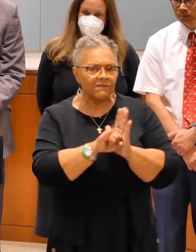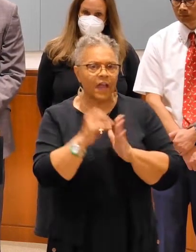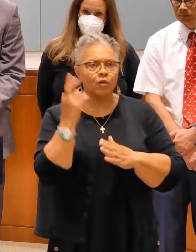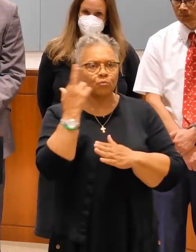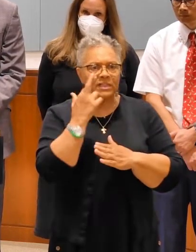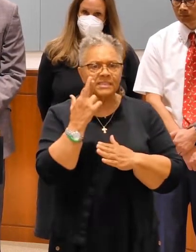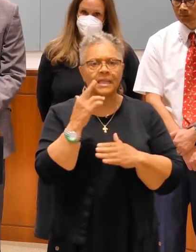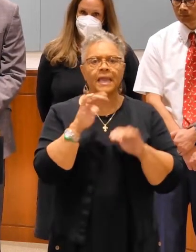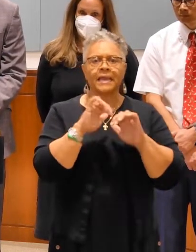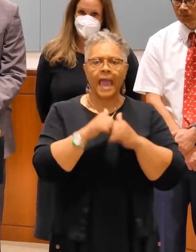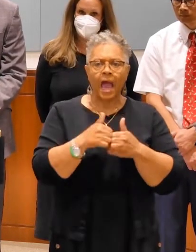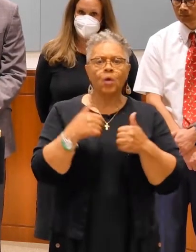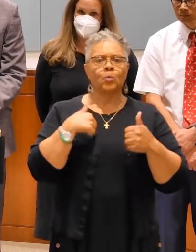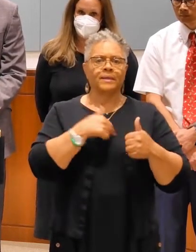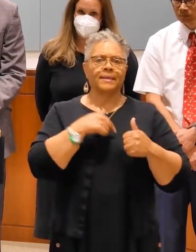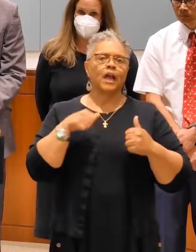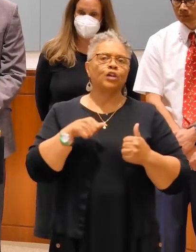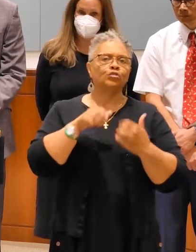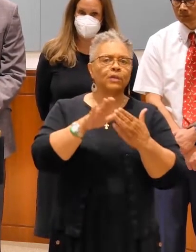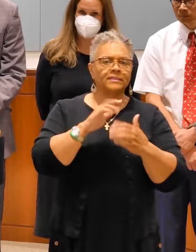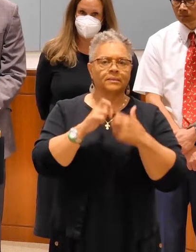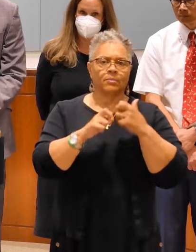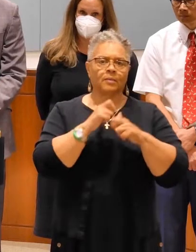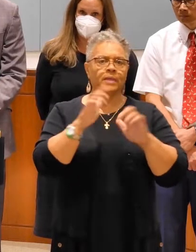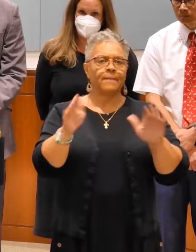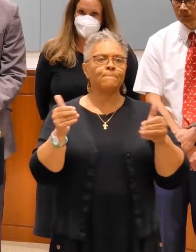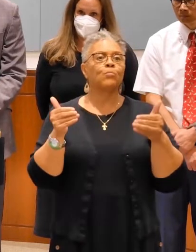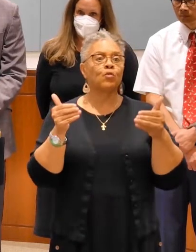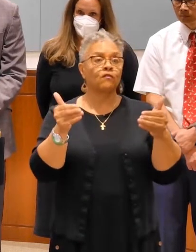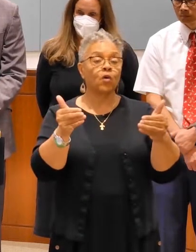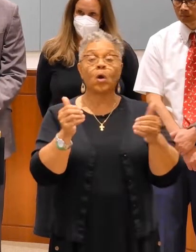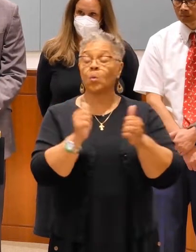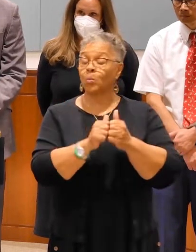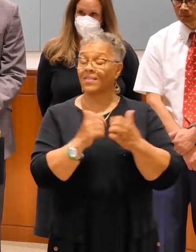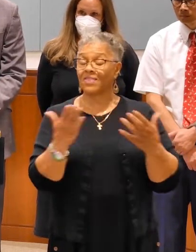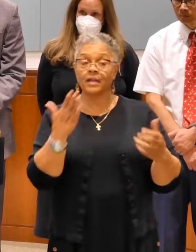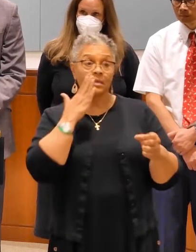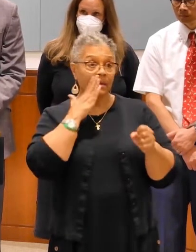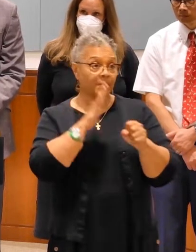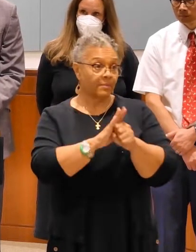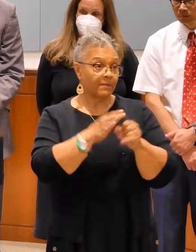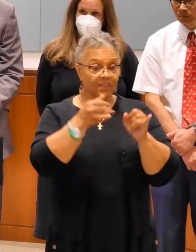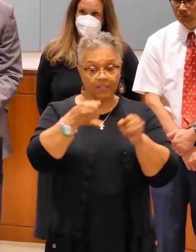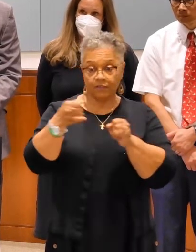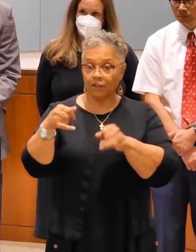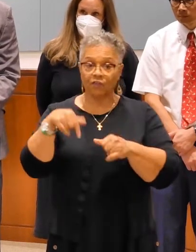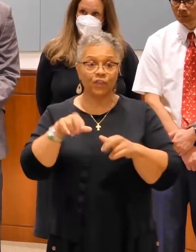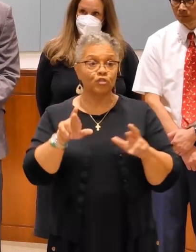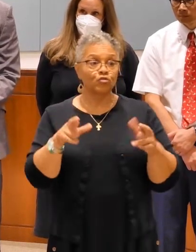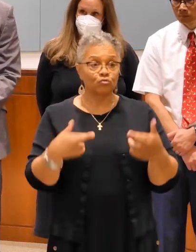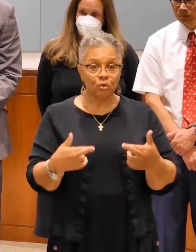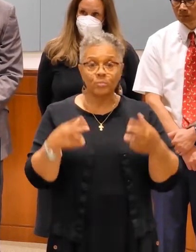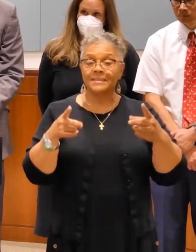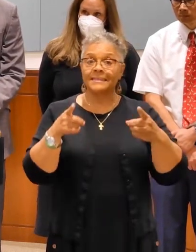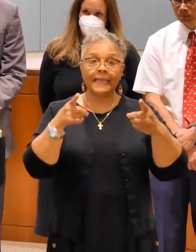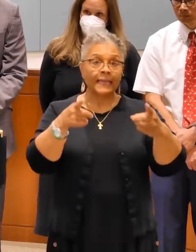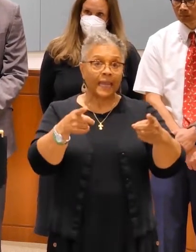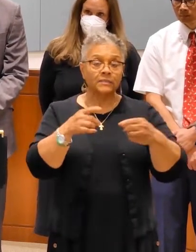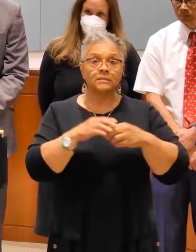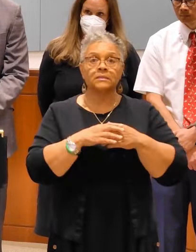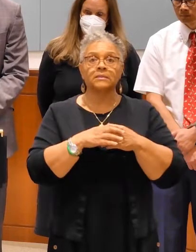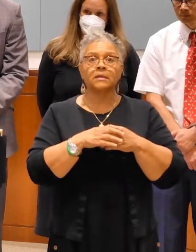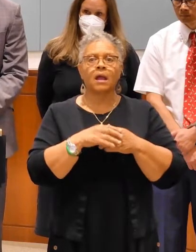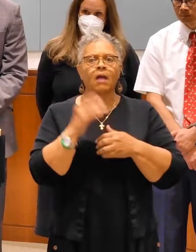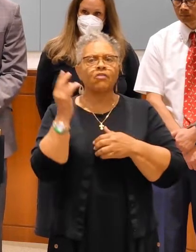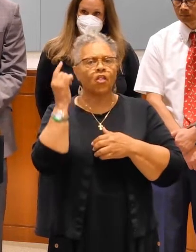to address the problems and move us forward. And without the commitment of the individuals in this room, the dedication of